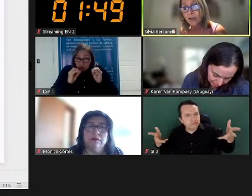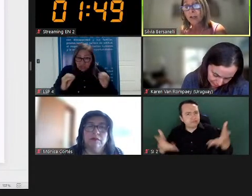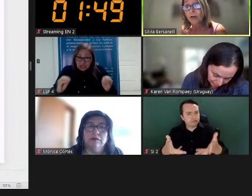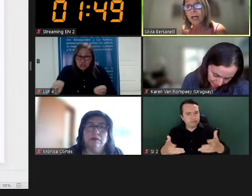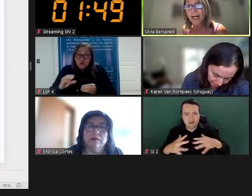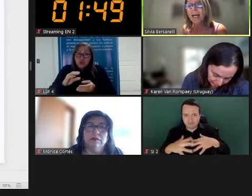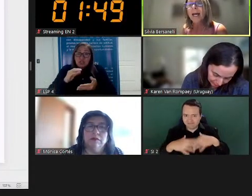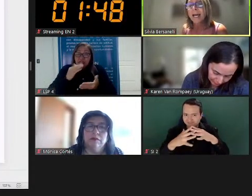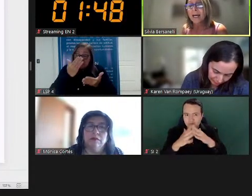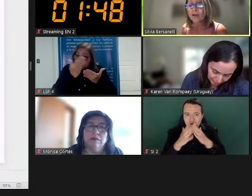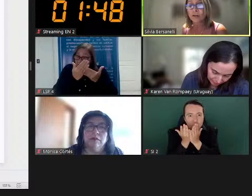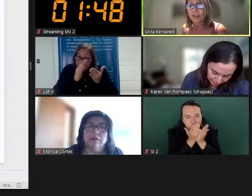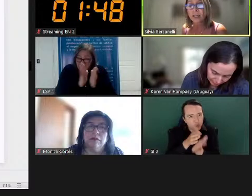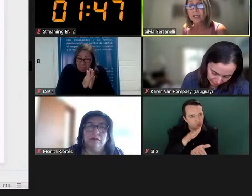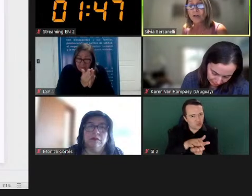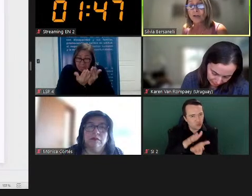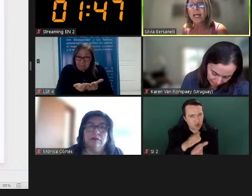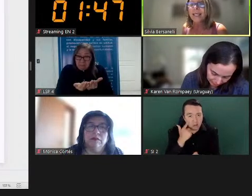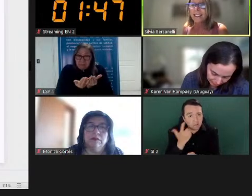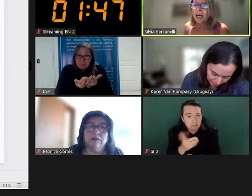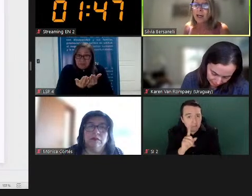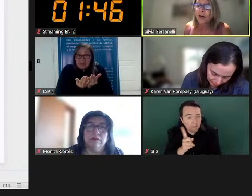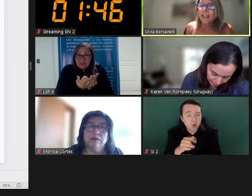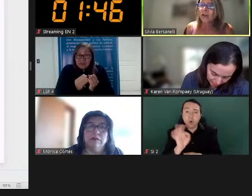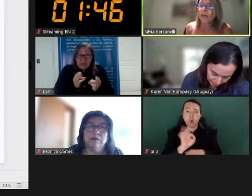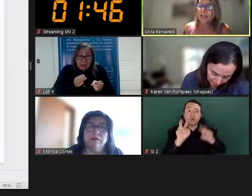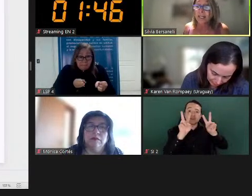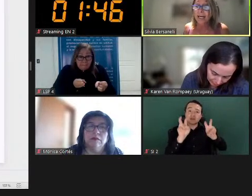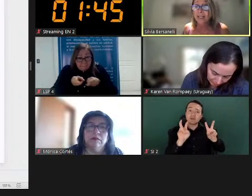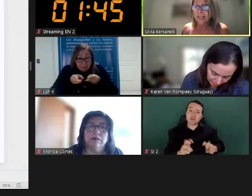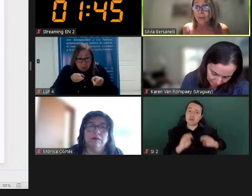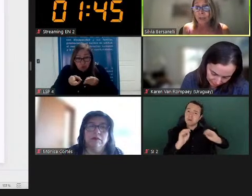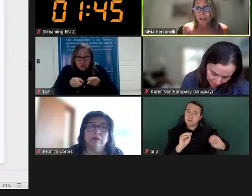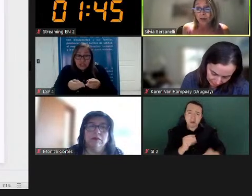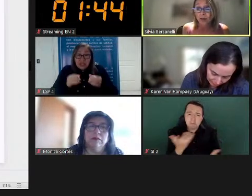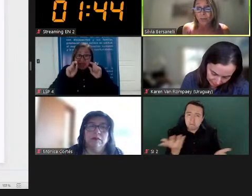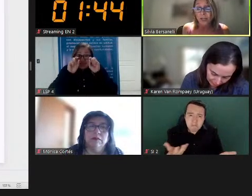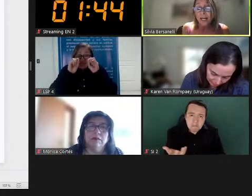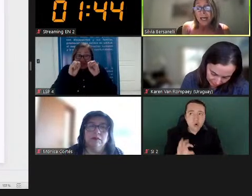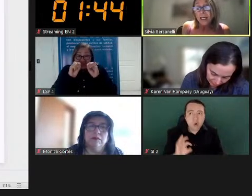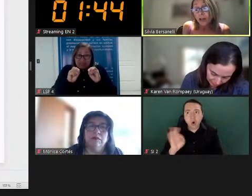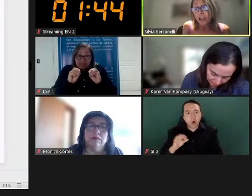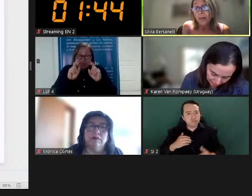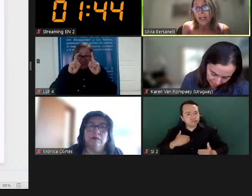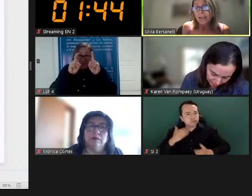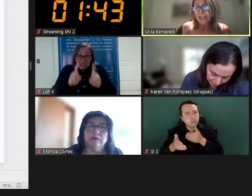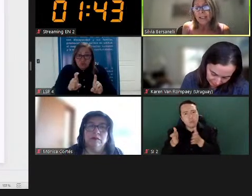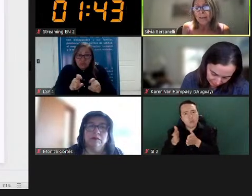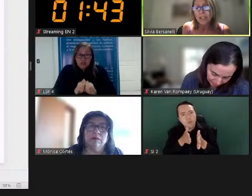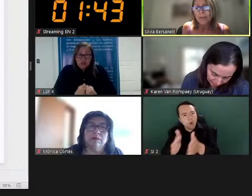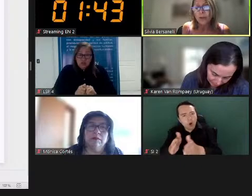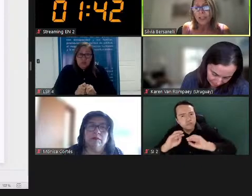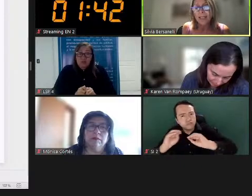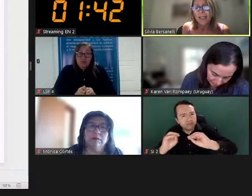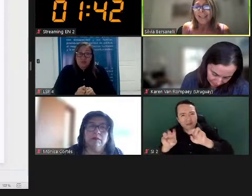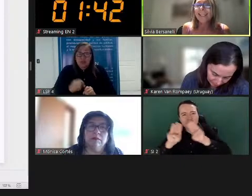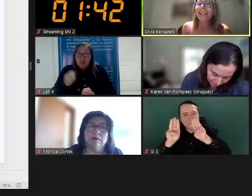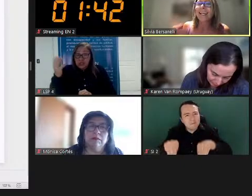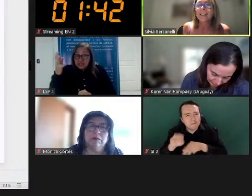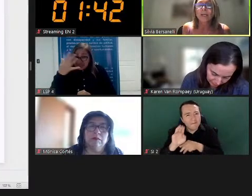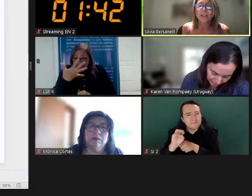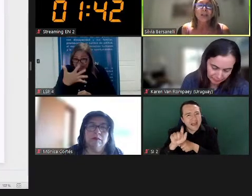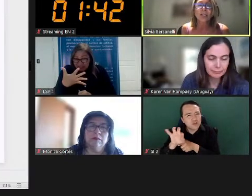education institutions in school education and context and curriculum